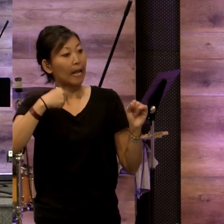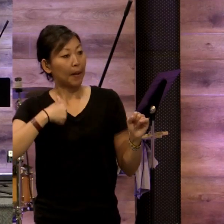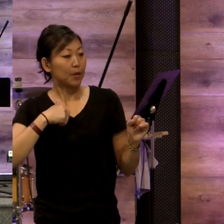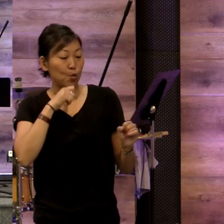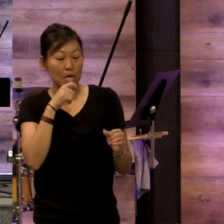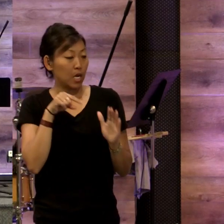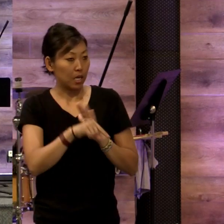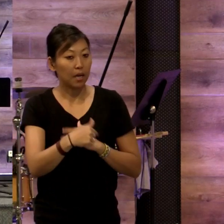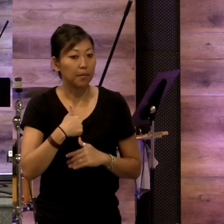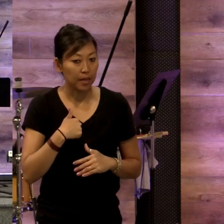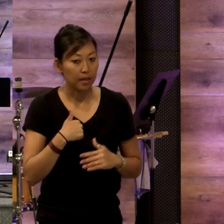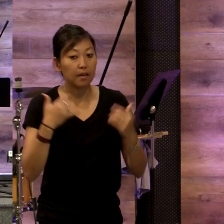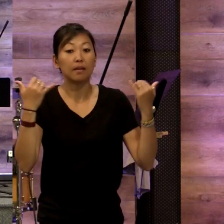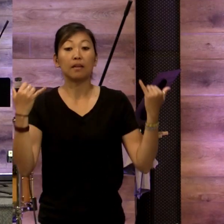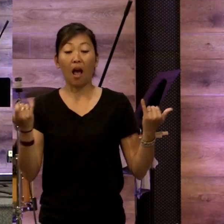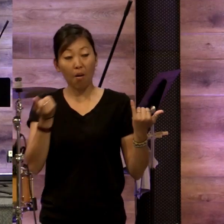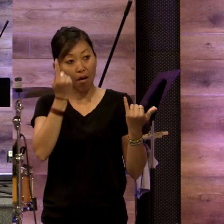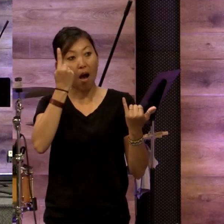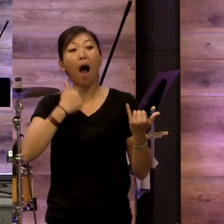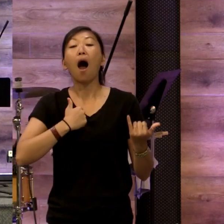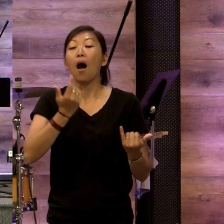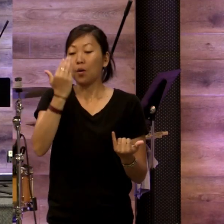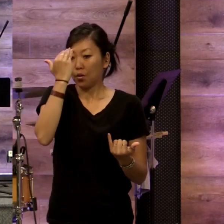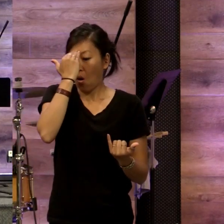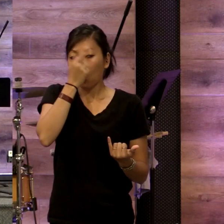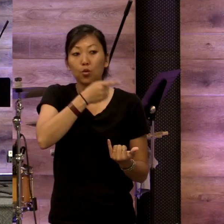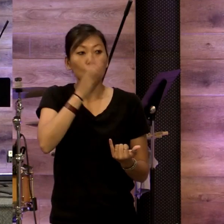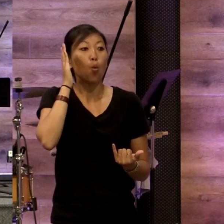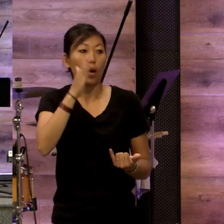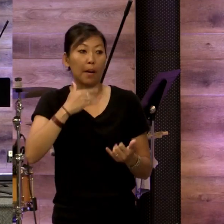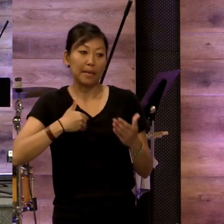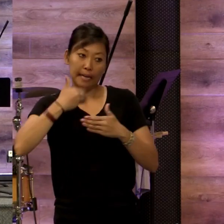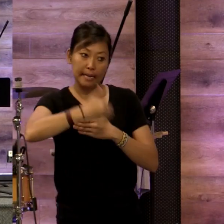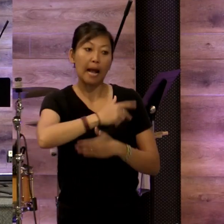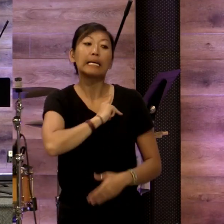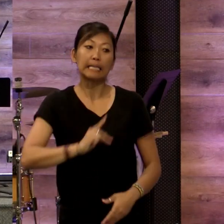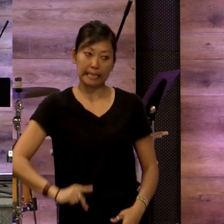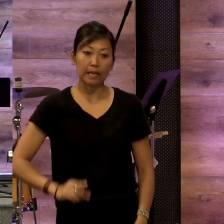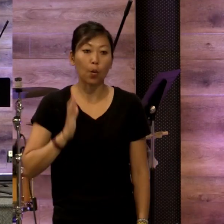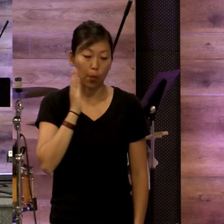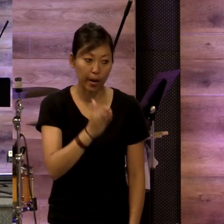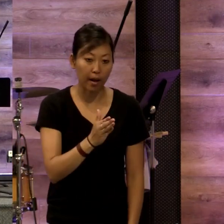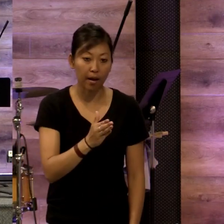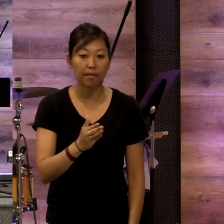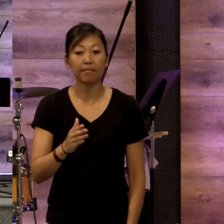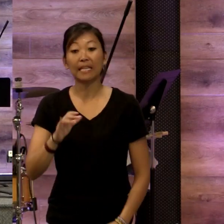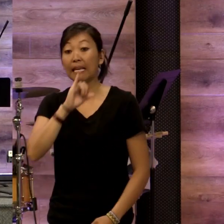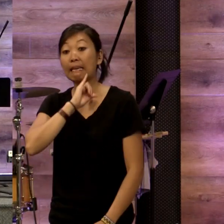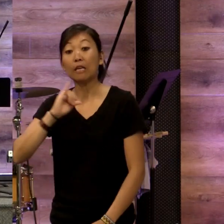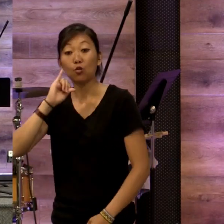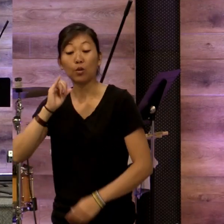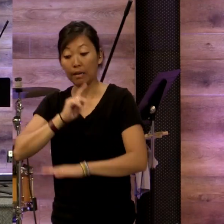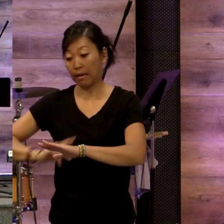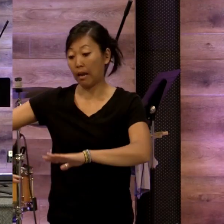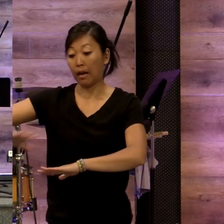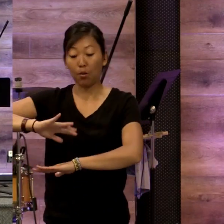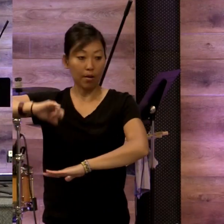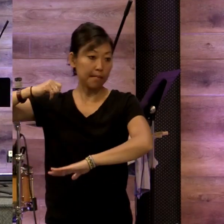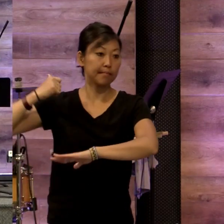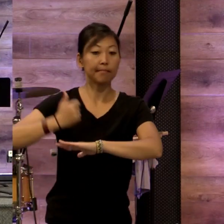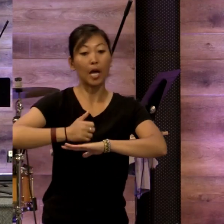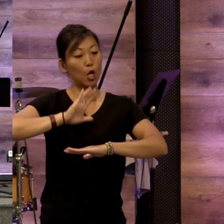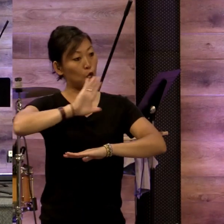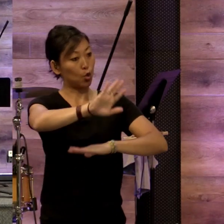And now behold, I know that you shall surely be king, and that the kingdom of Israel shall be established in your